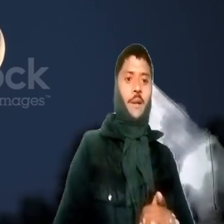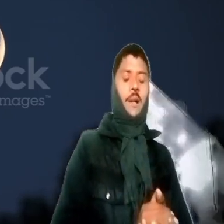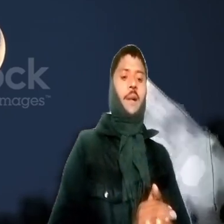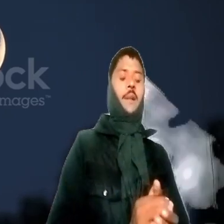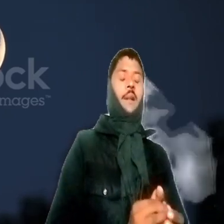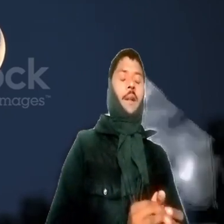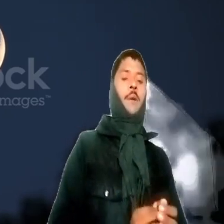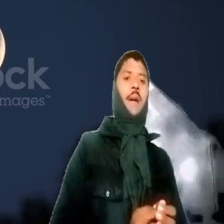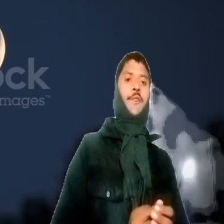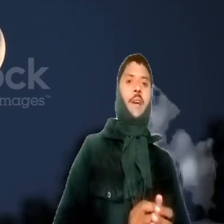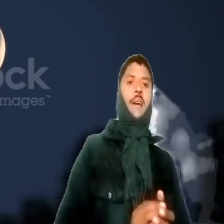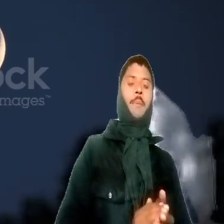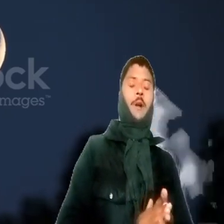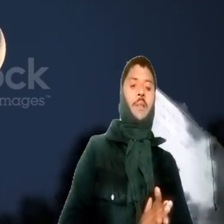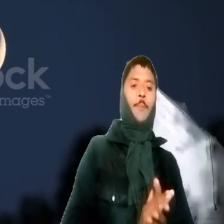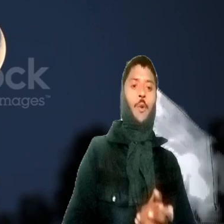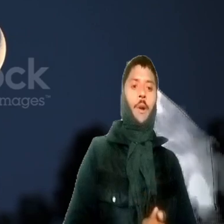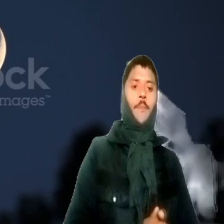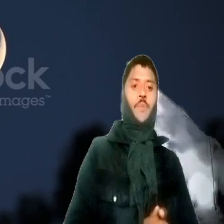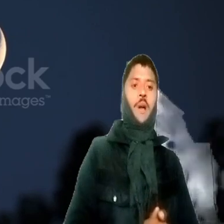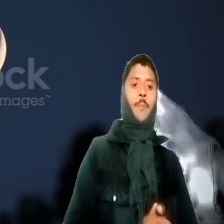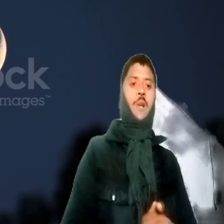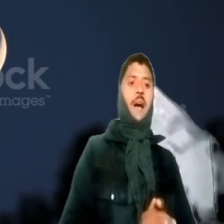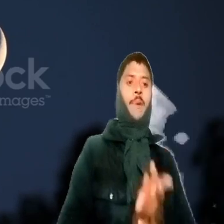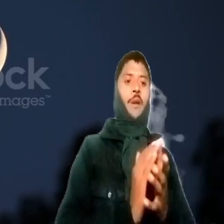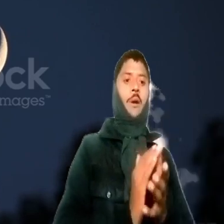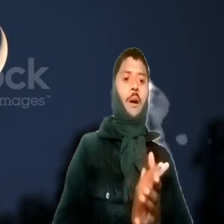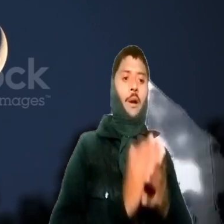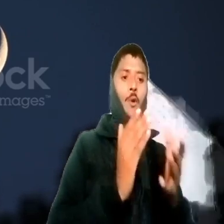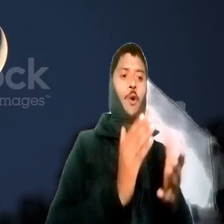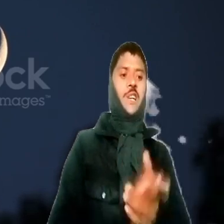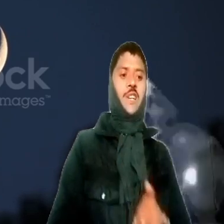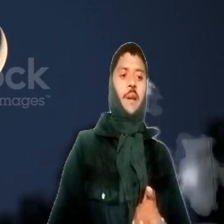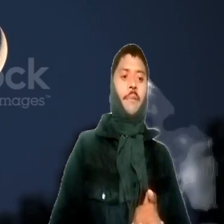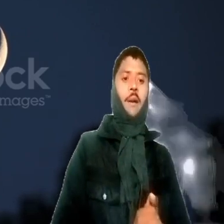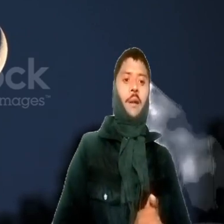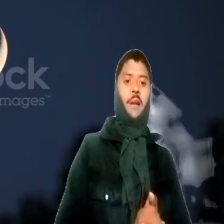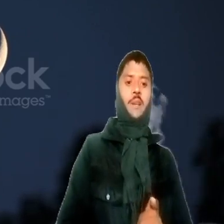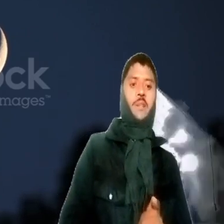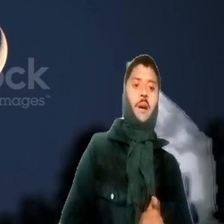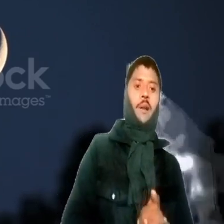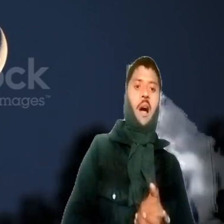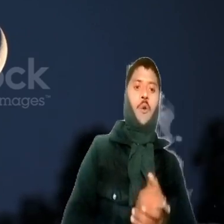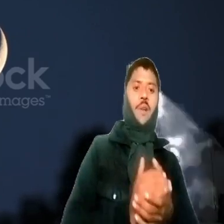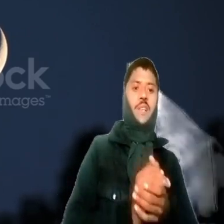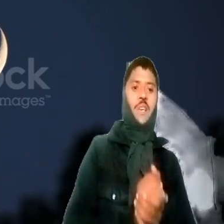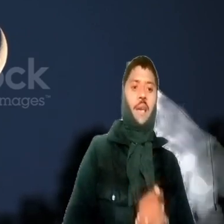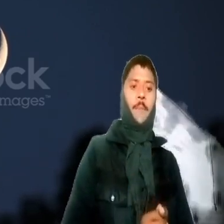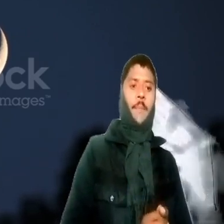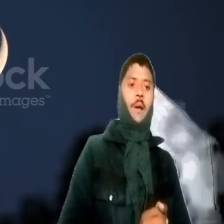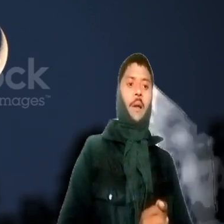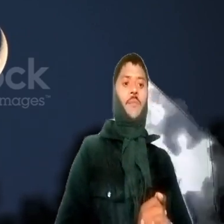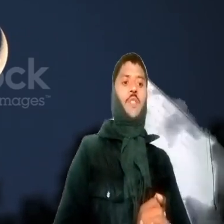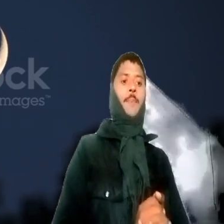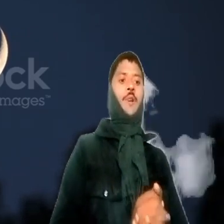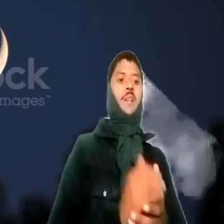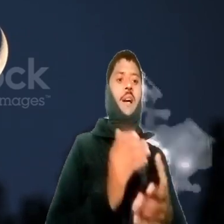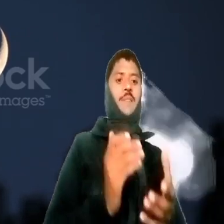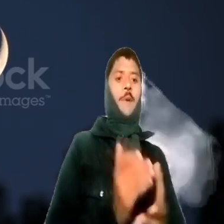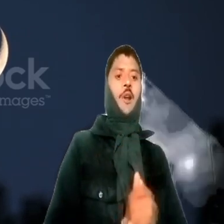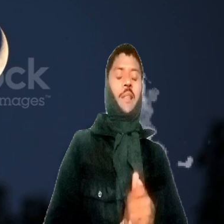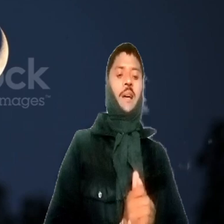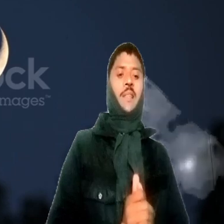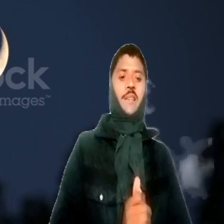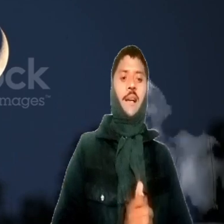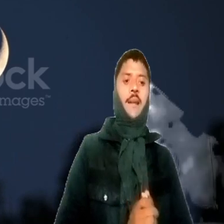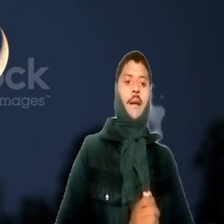run cars. Now we are talking about the moon. The moon is our closest neighbor. It is round in shape. The